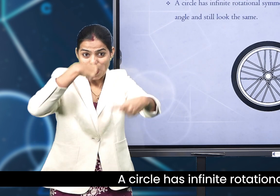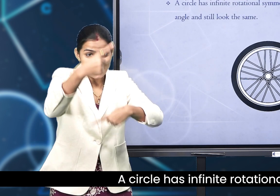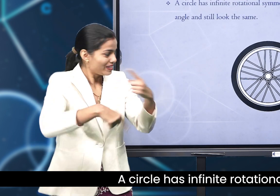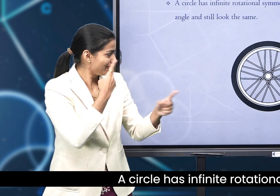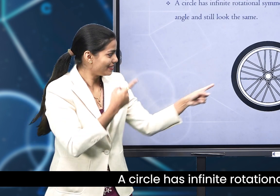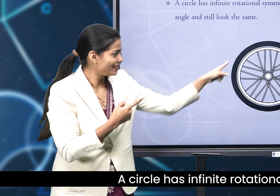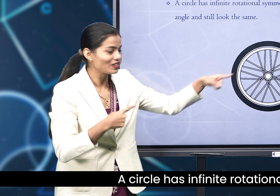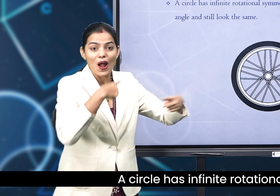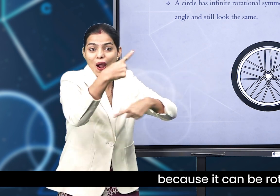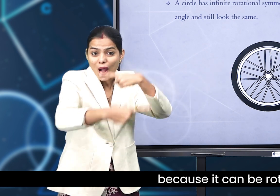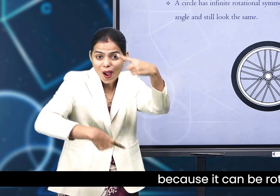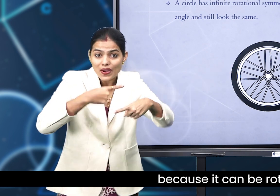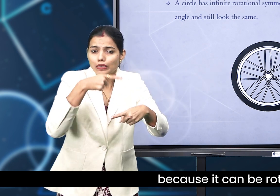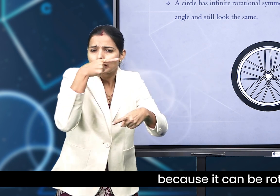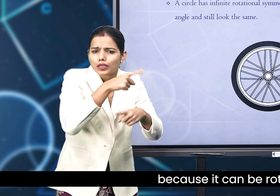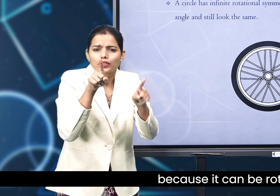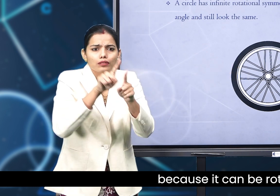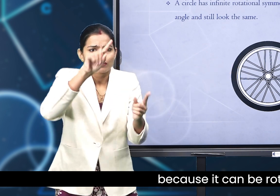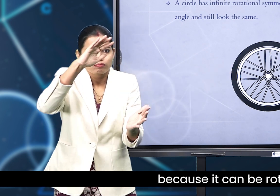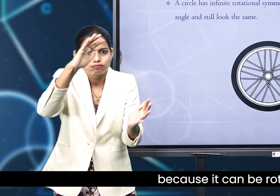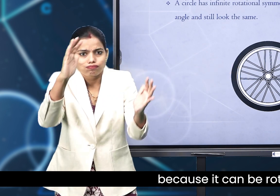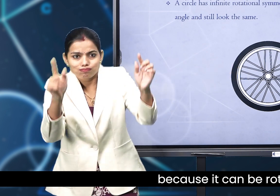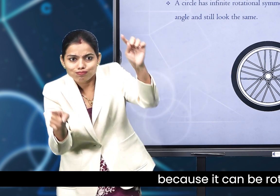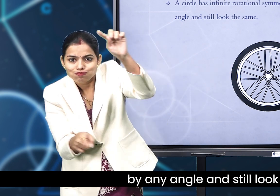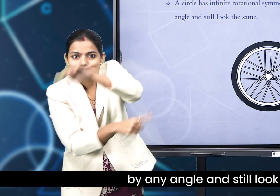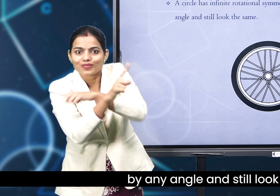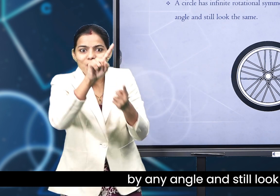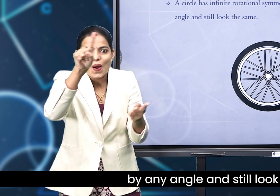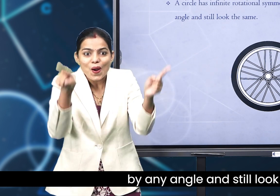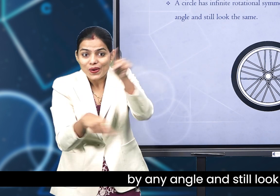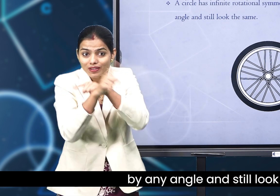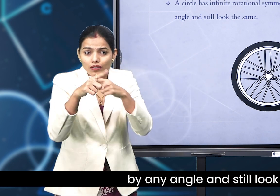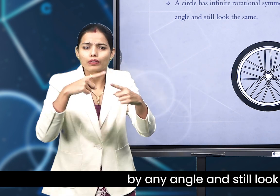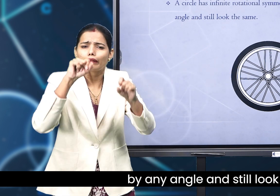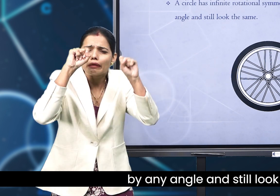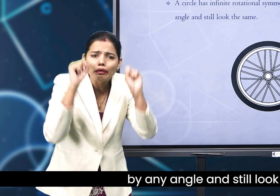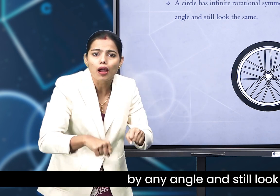rotational symmetry because it can be rotated by any angle and still look the same.